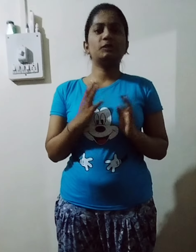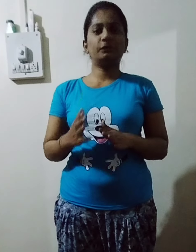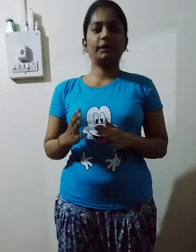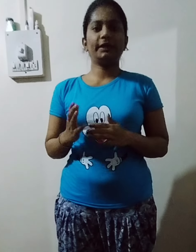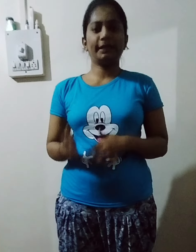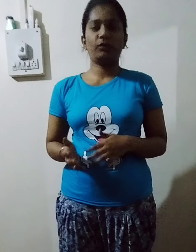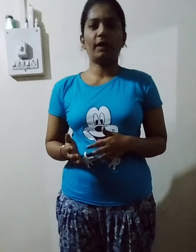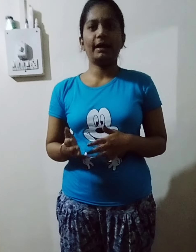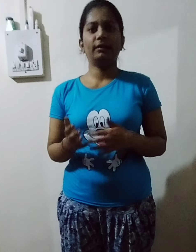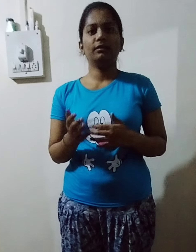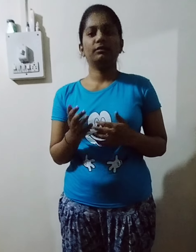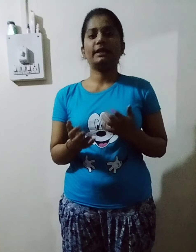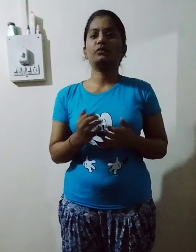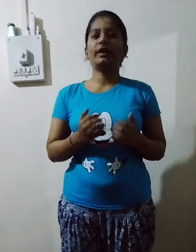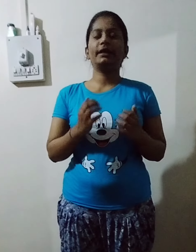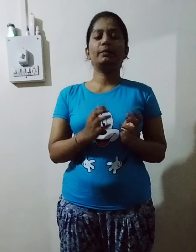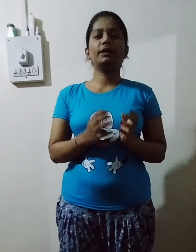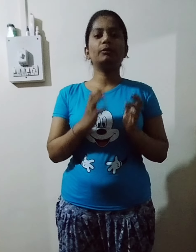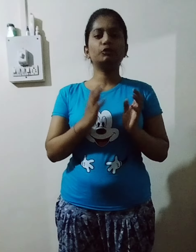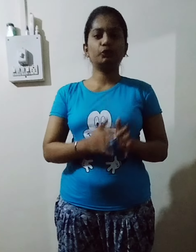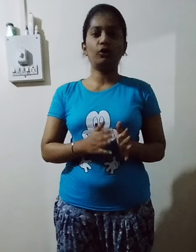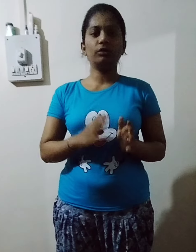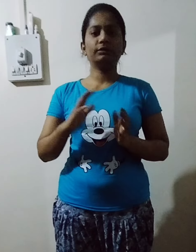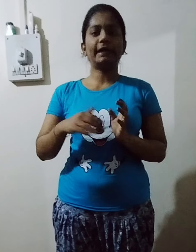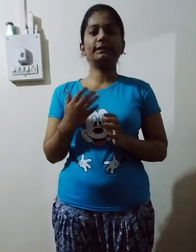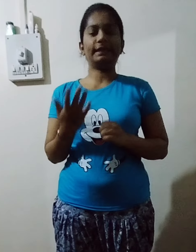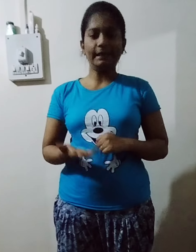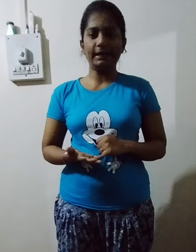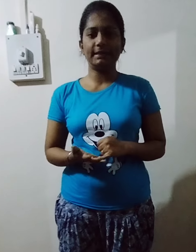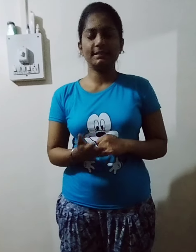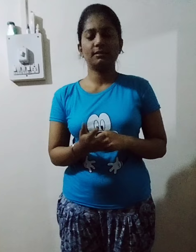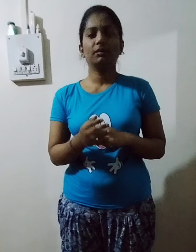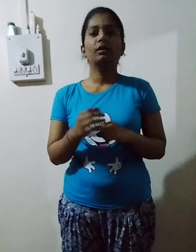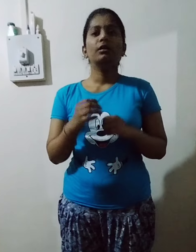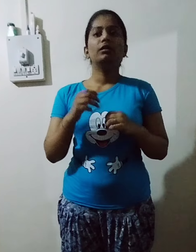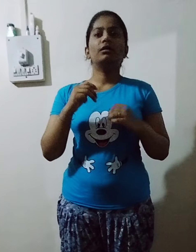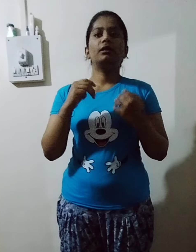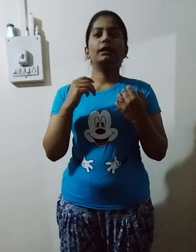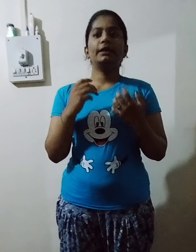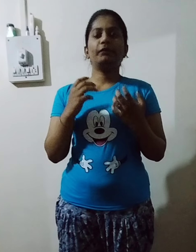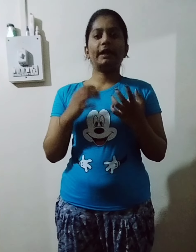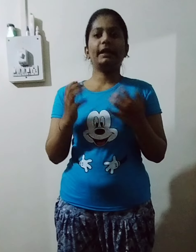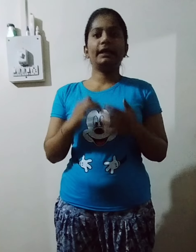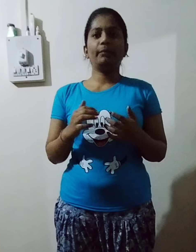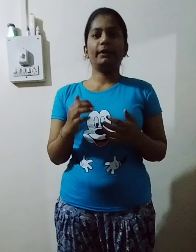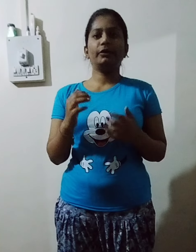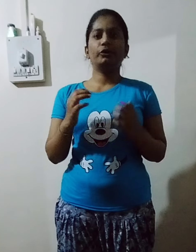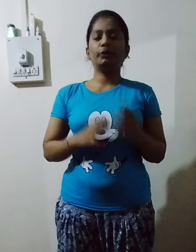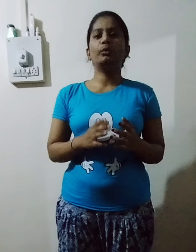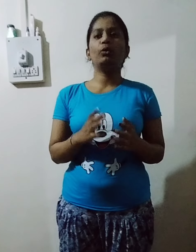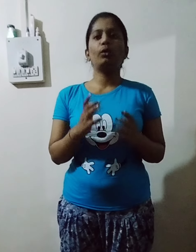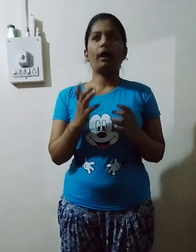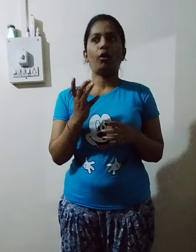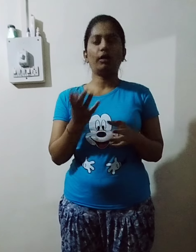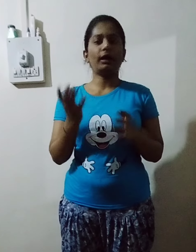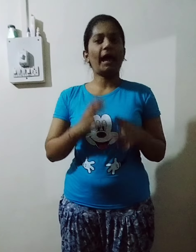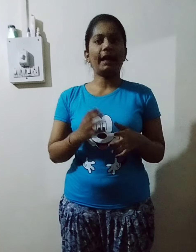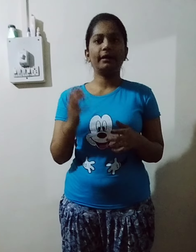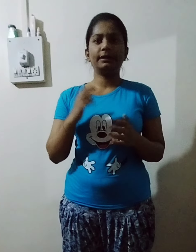shifting required. That's why it becomes slow than the linked list. If any element remove or add in a